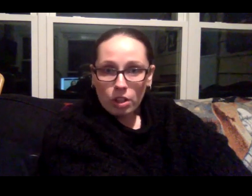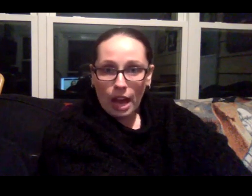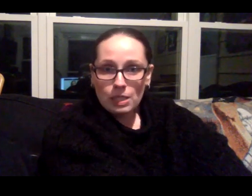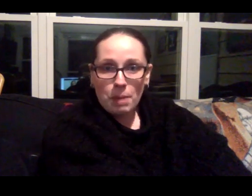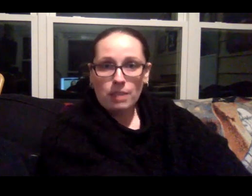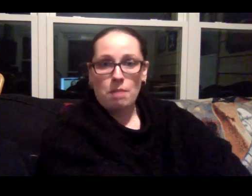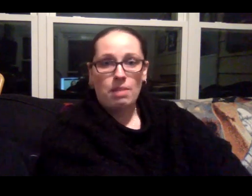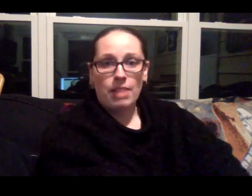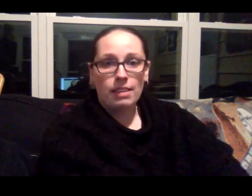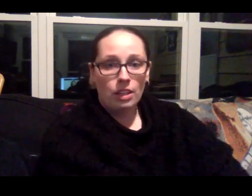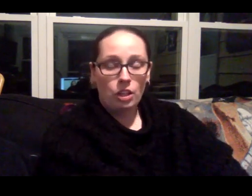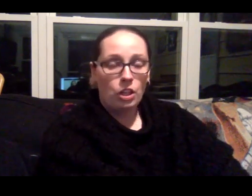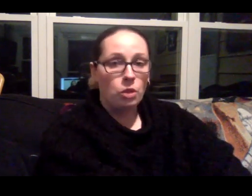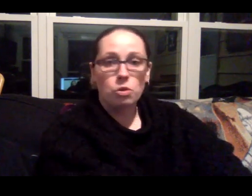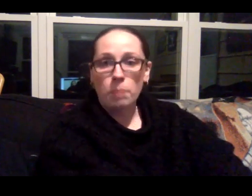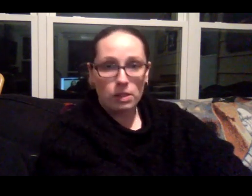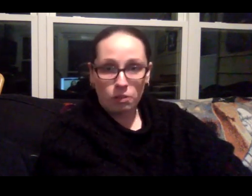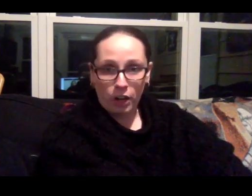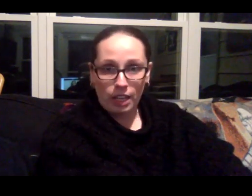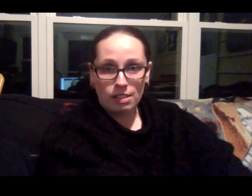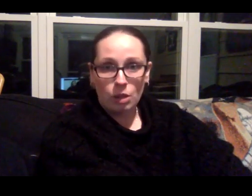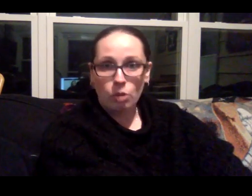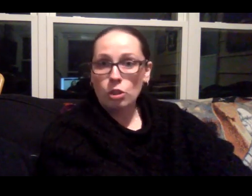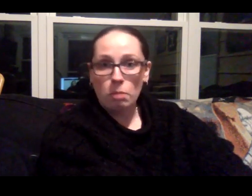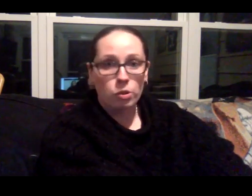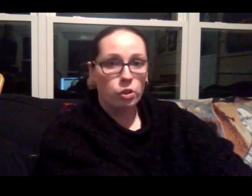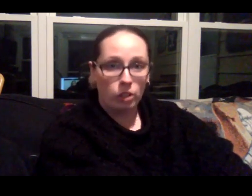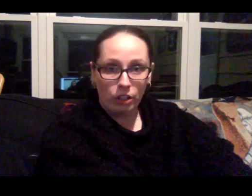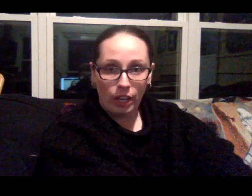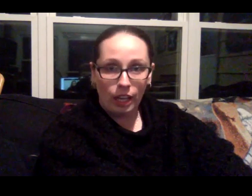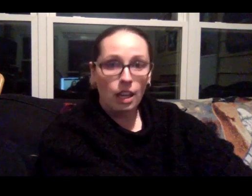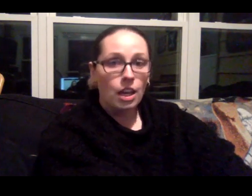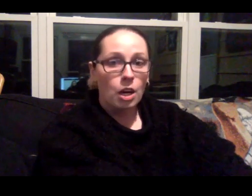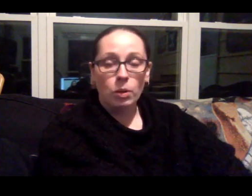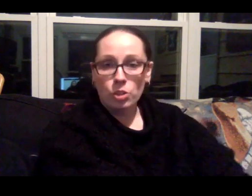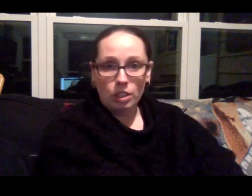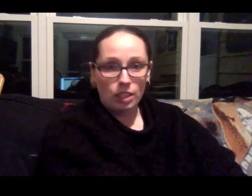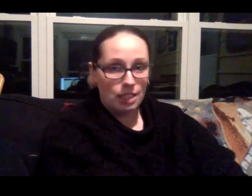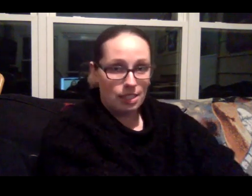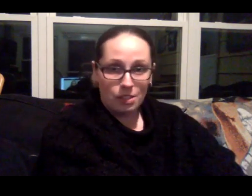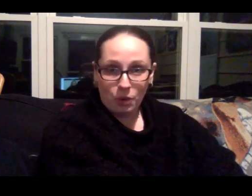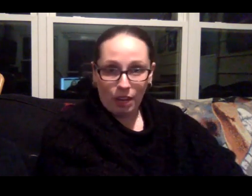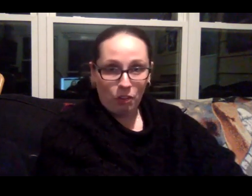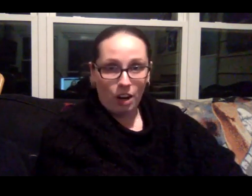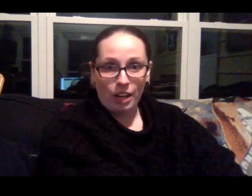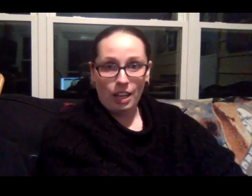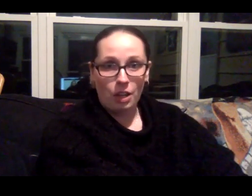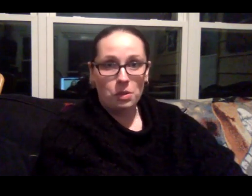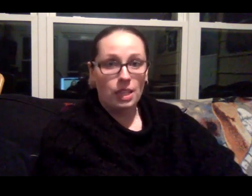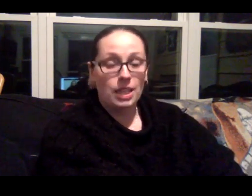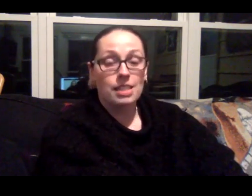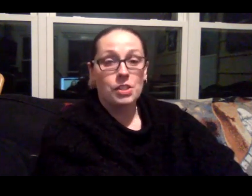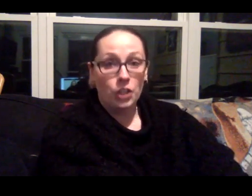emotional aspect. I mean, that's a huge buzz phrase, social, emotional learning. Emotionally, this isn't okay for our